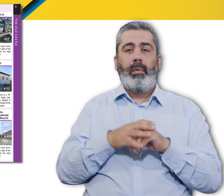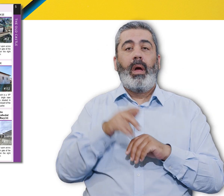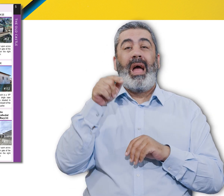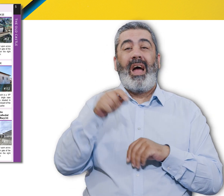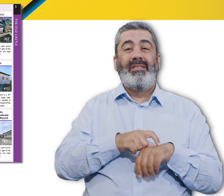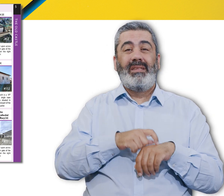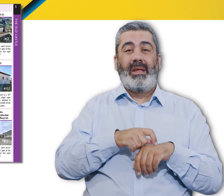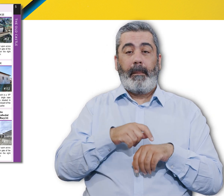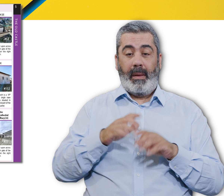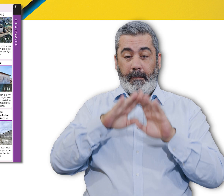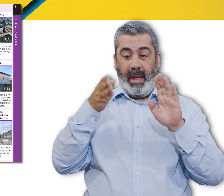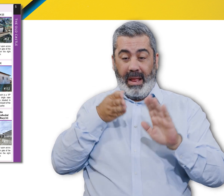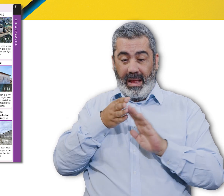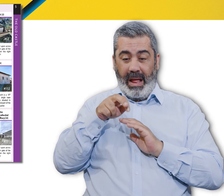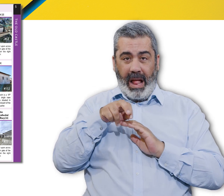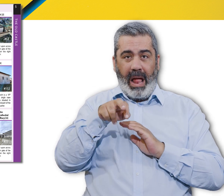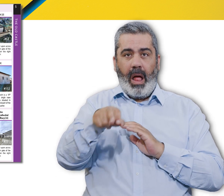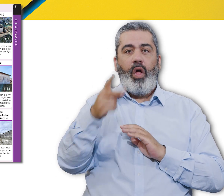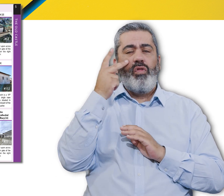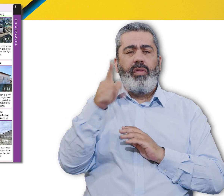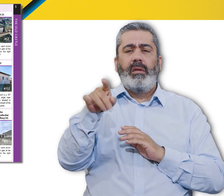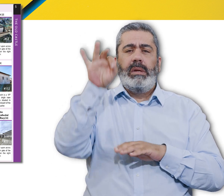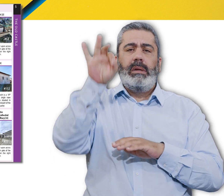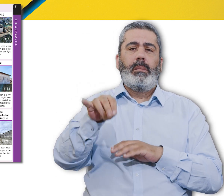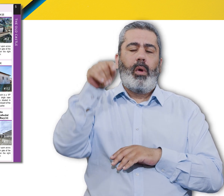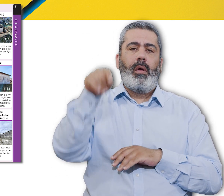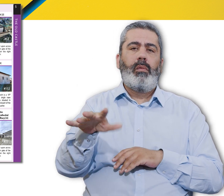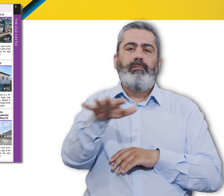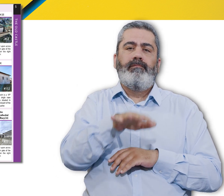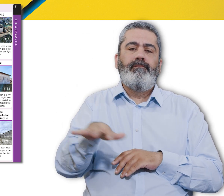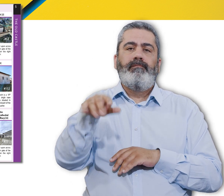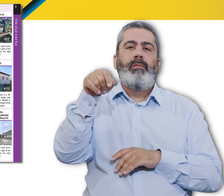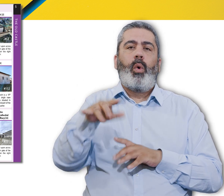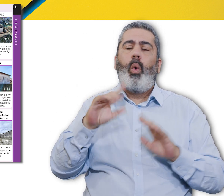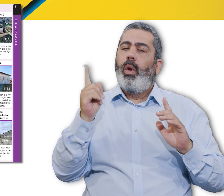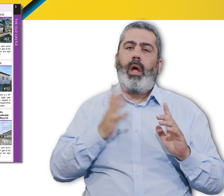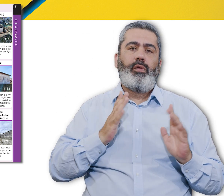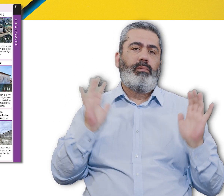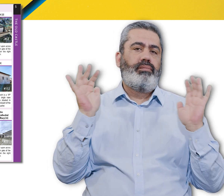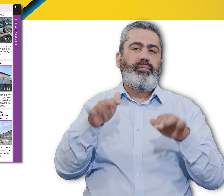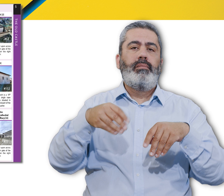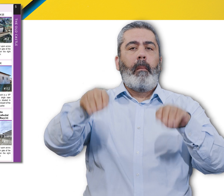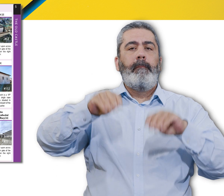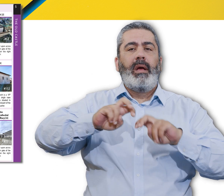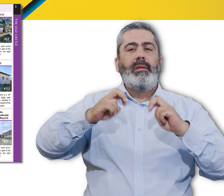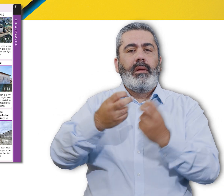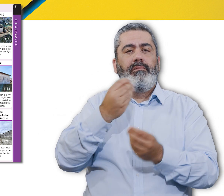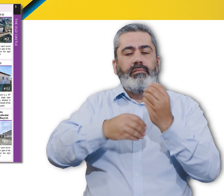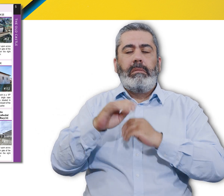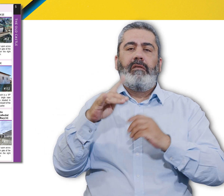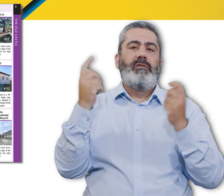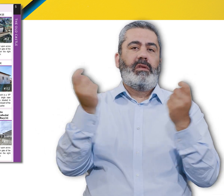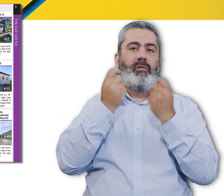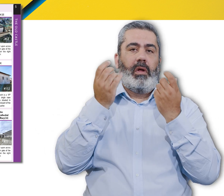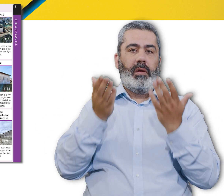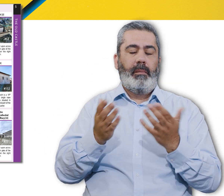Church, the main fortress is a gathering place for all. People may have a picnic, festival take place, etc. It's a wonderful